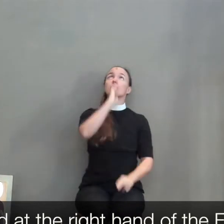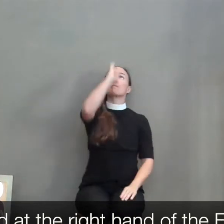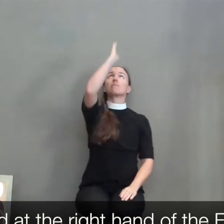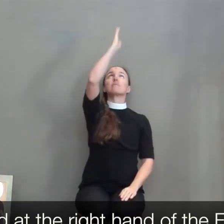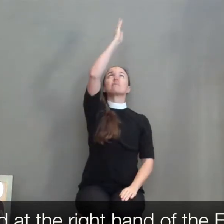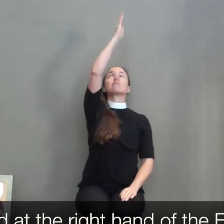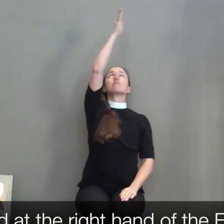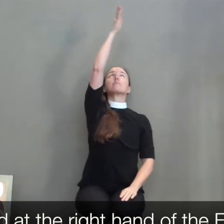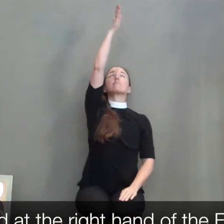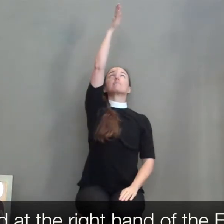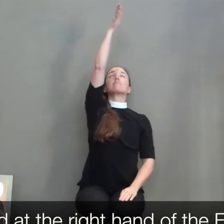the Father.